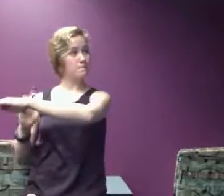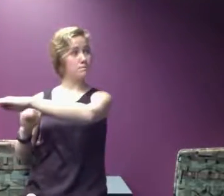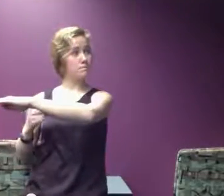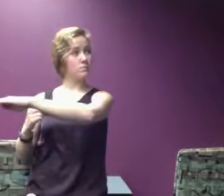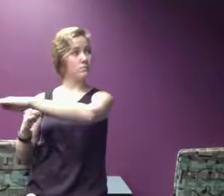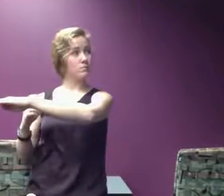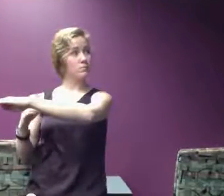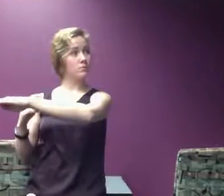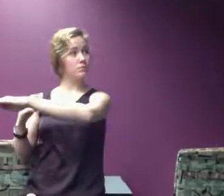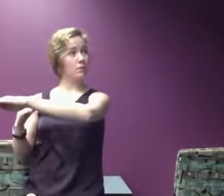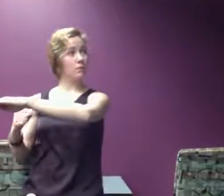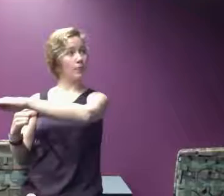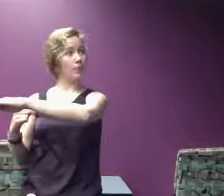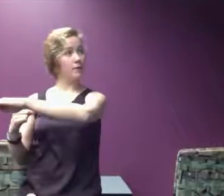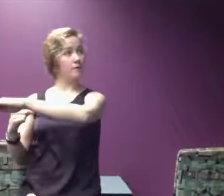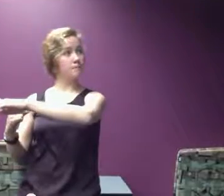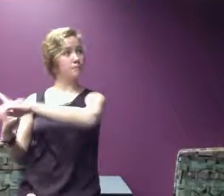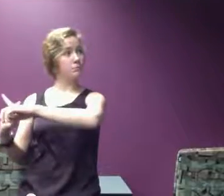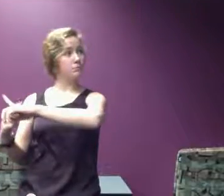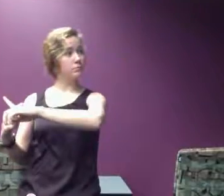So x minus 8